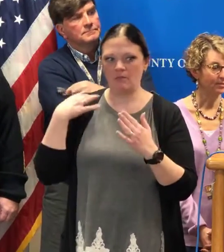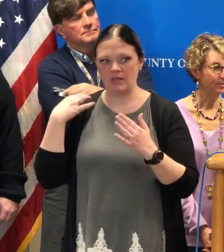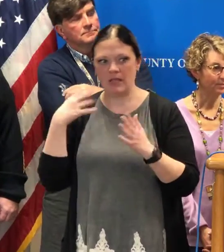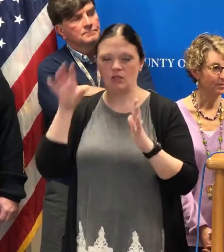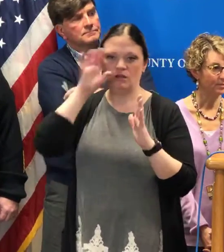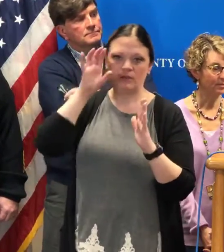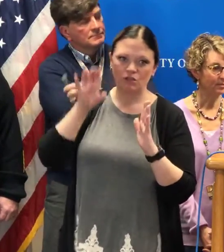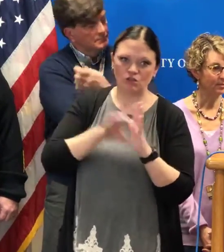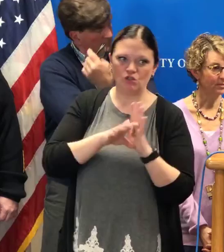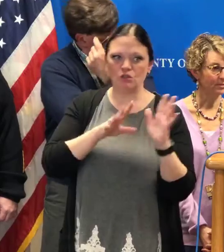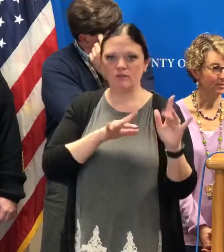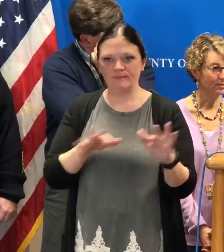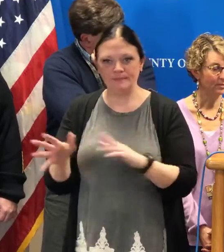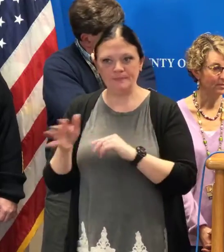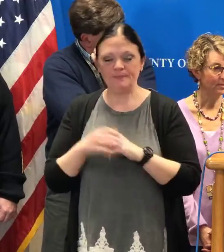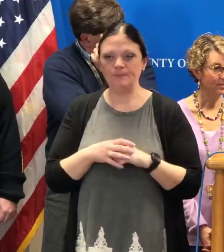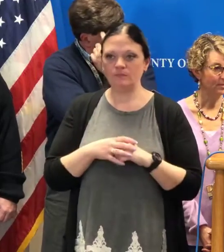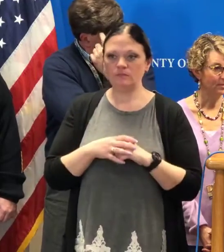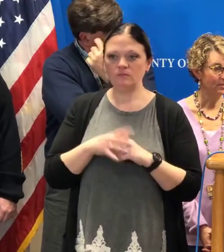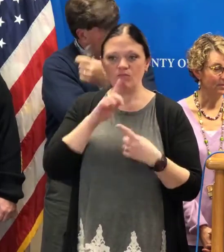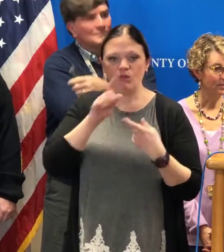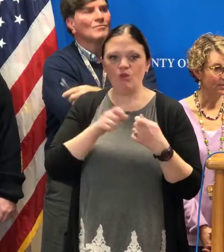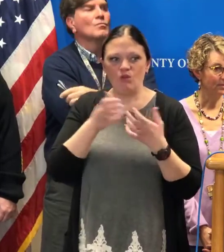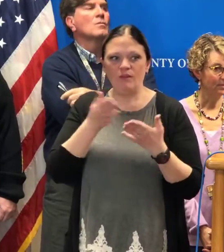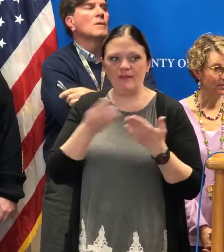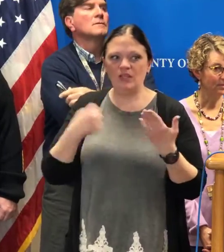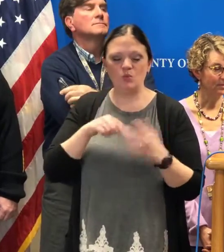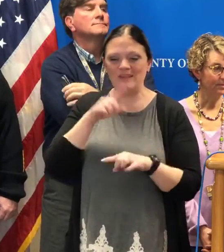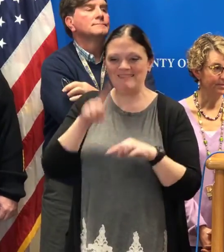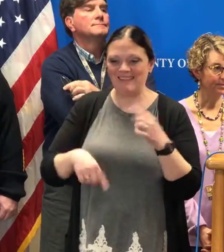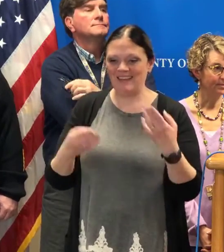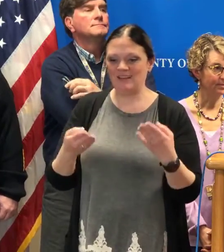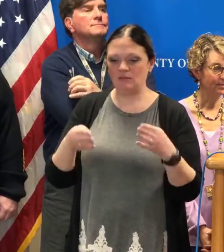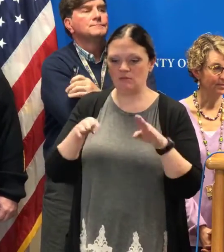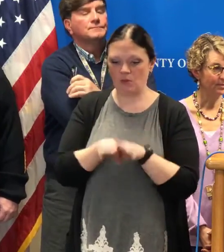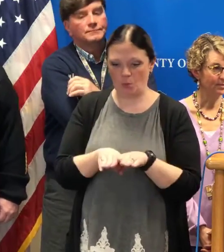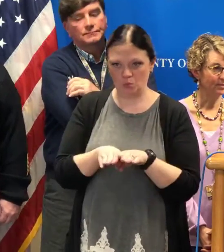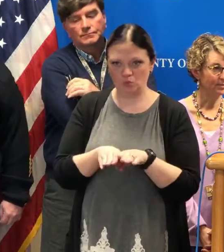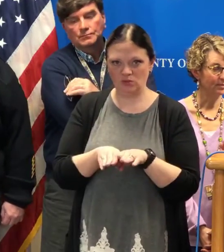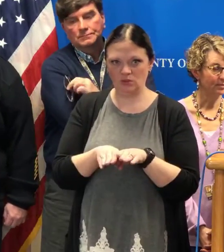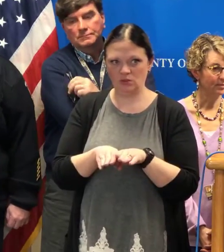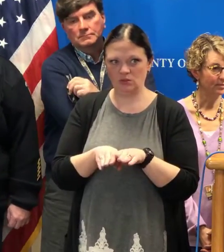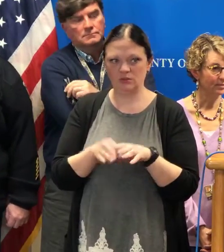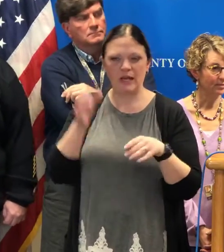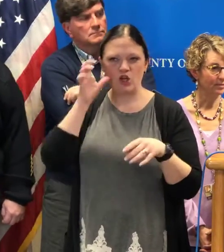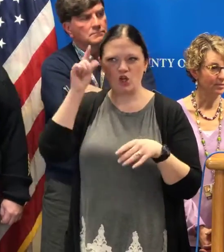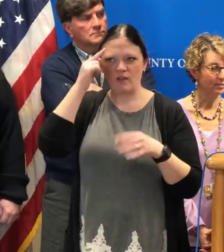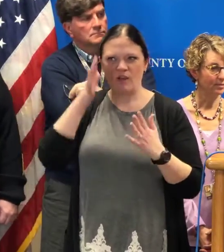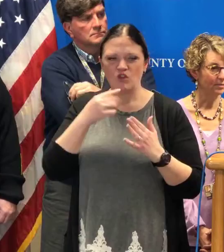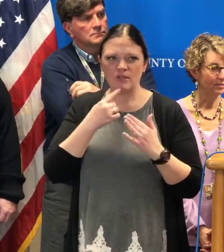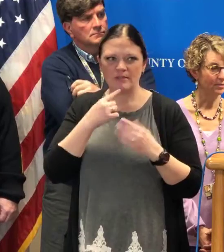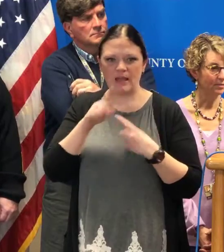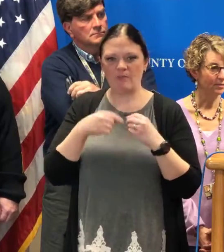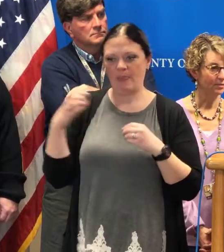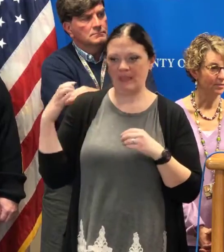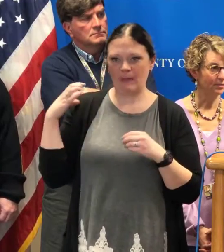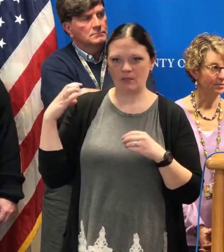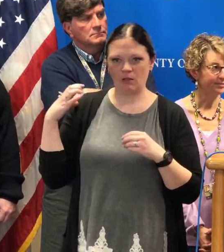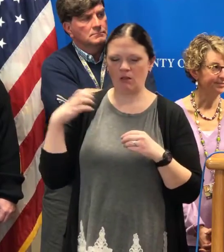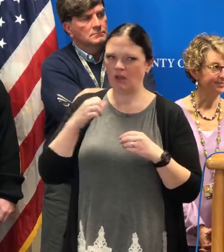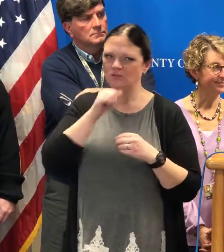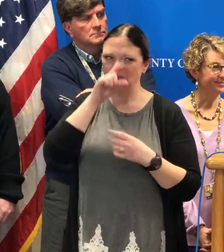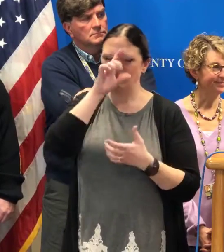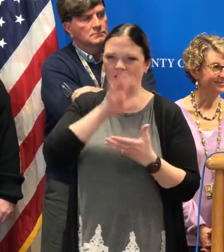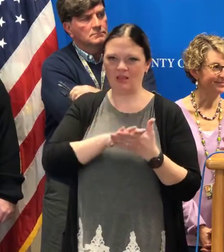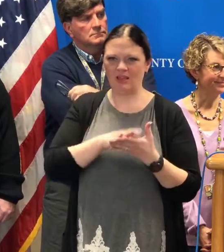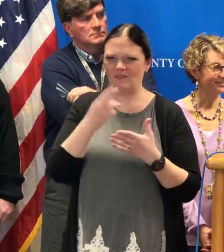picture taken and the like. So there's certain things that we cannot close. And when I heard the governor say that earlier about the Capitol, I don't believe